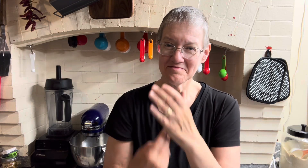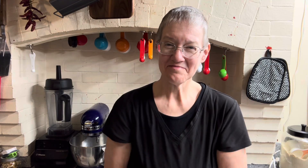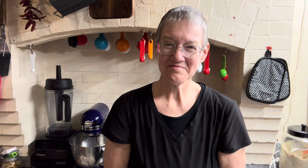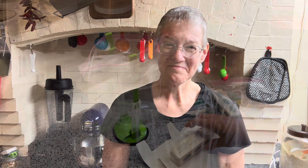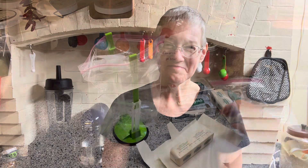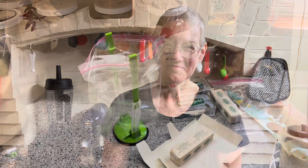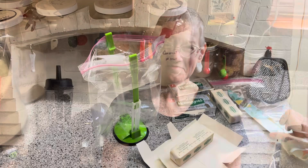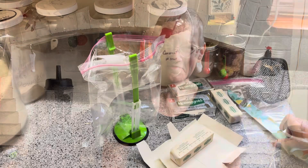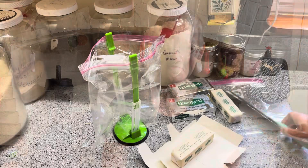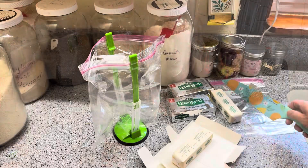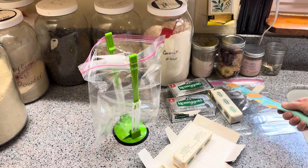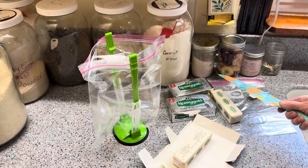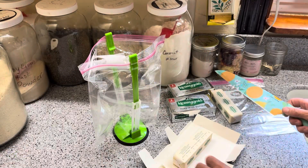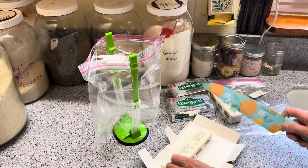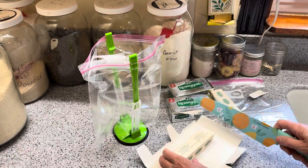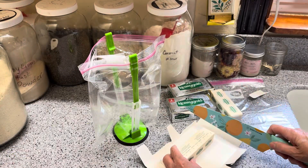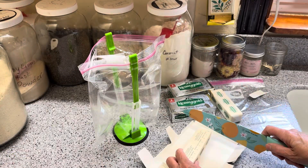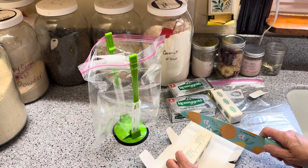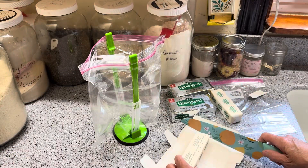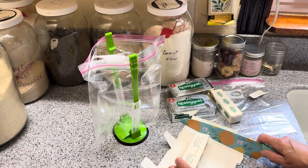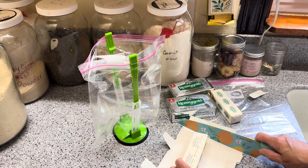We count calories and net carbs both.